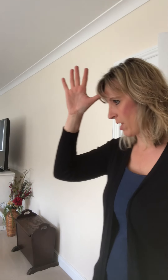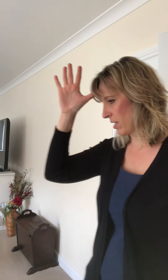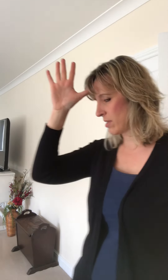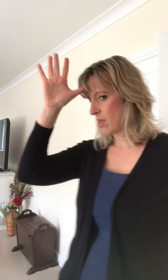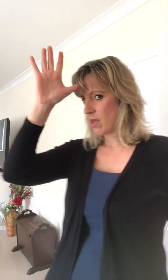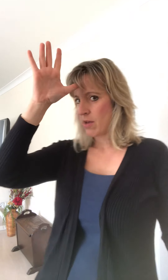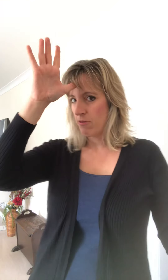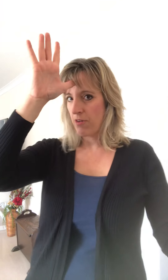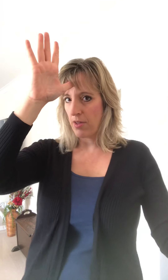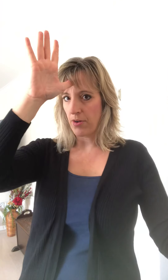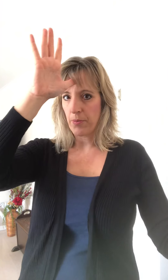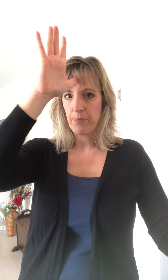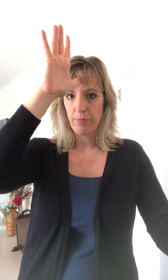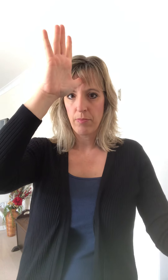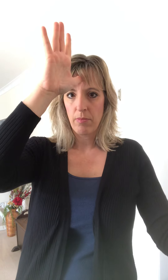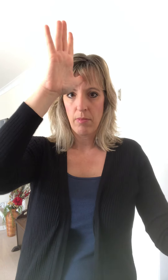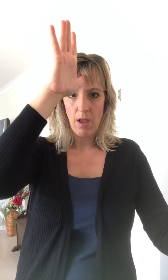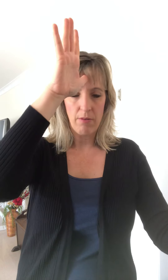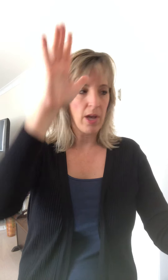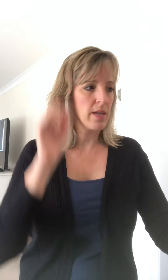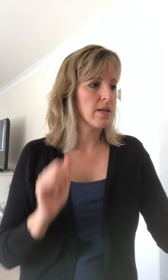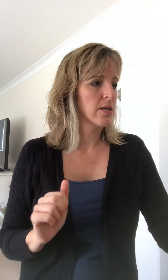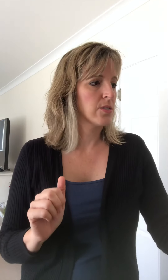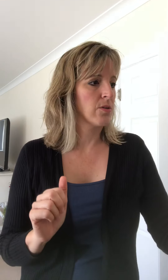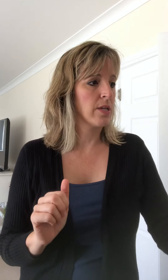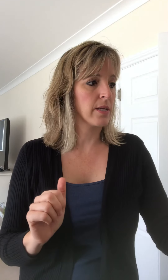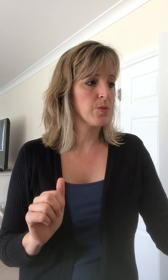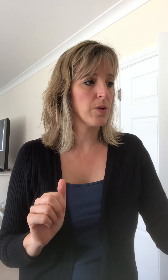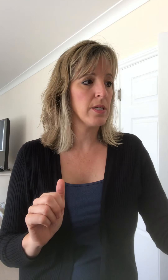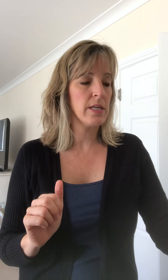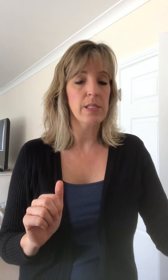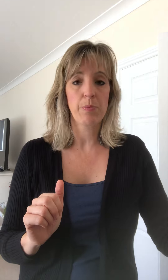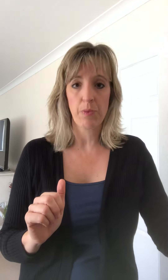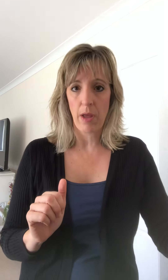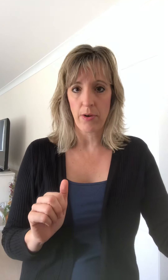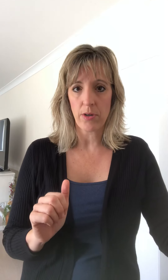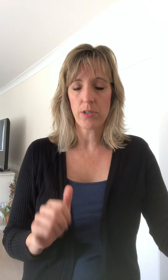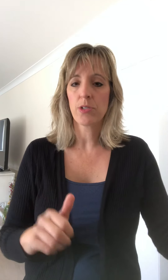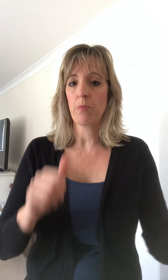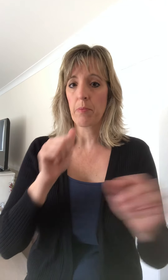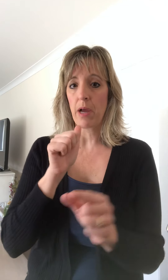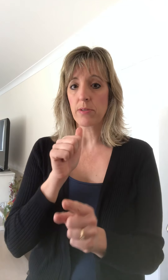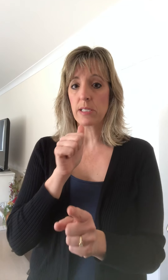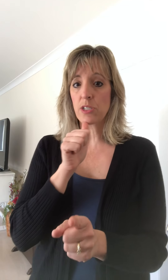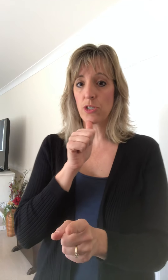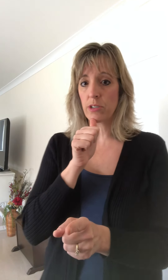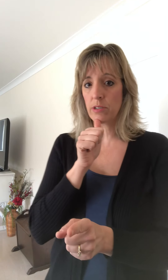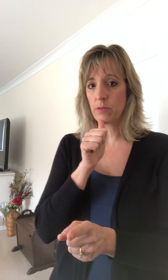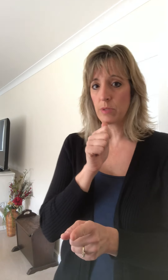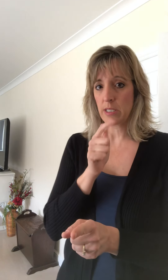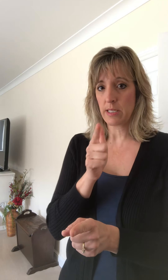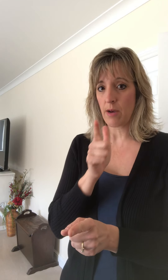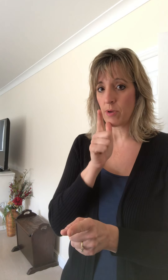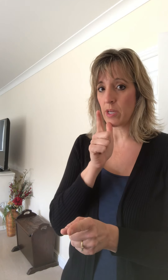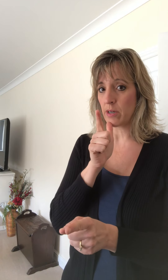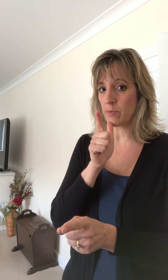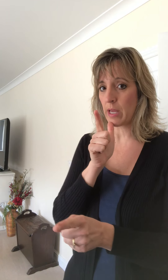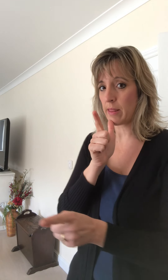okay? Father, all right? So the next one is brother. So remember how sister was down here. We had